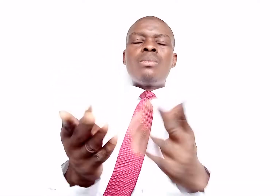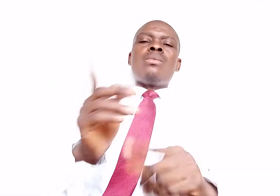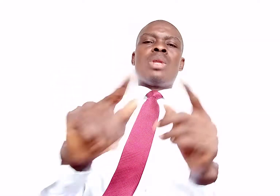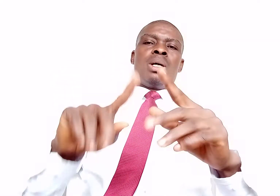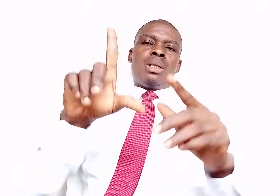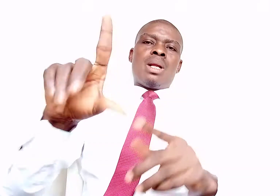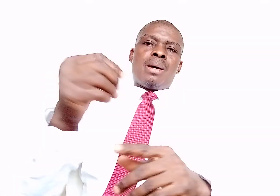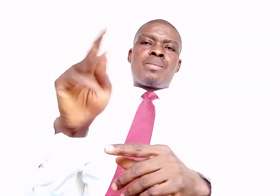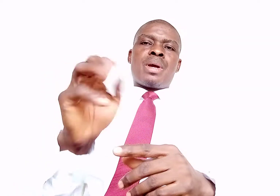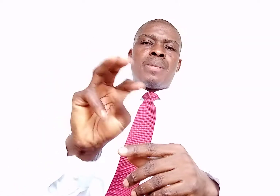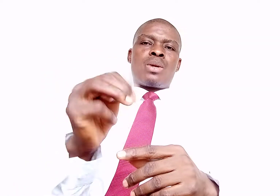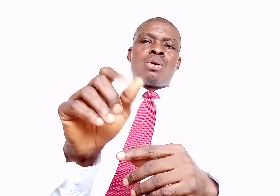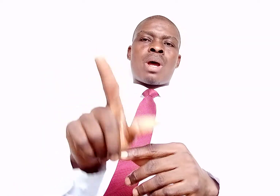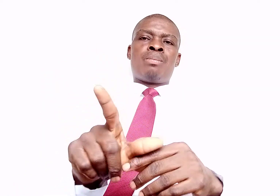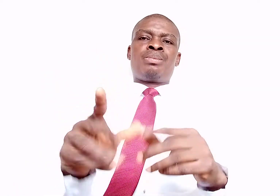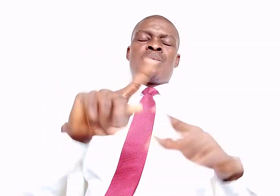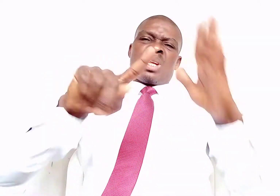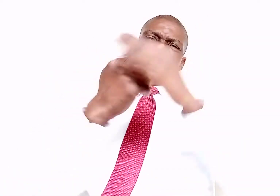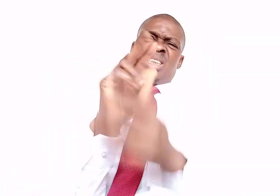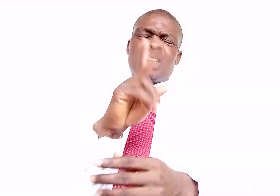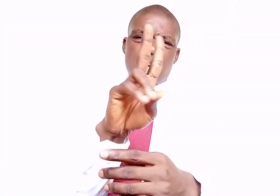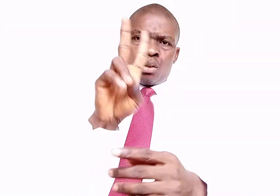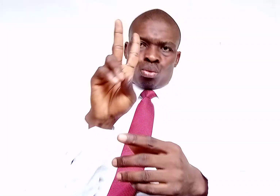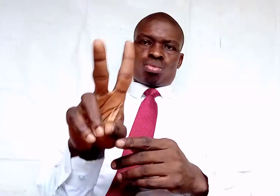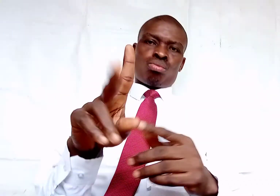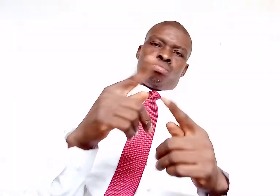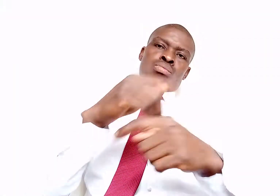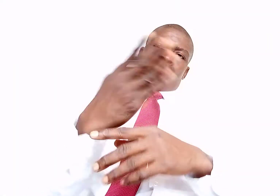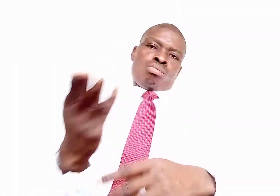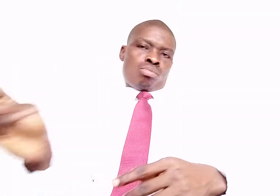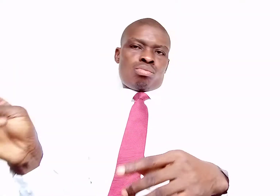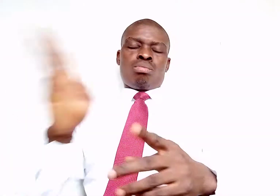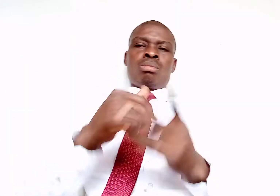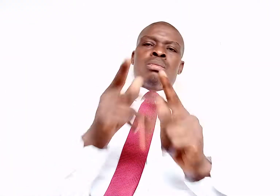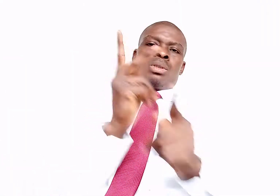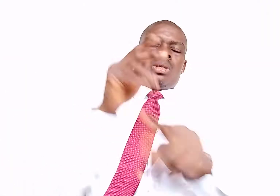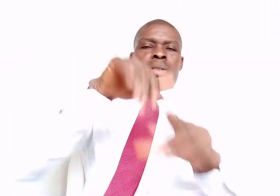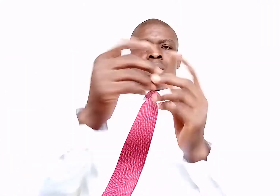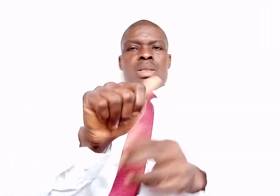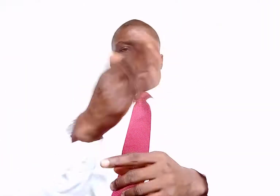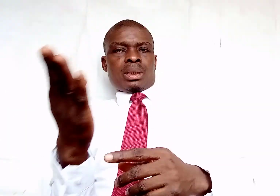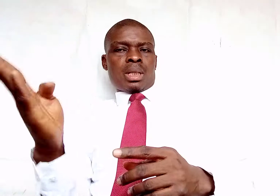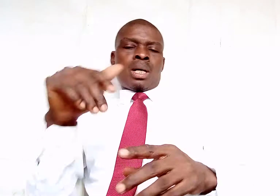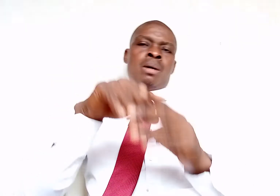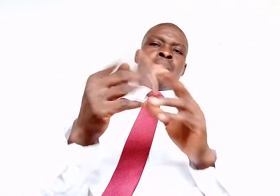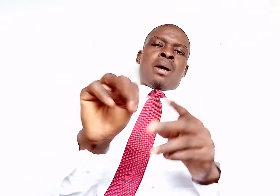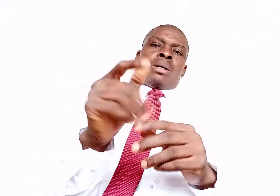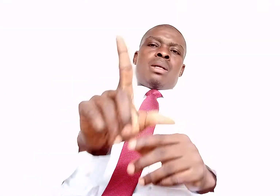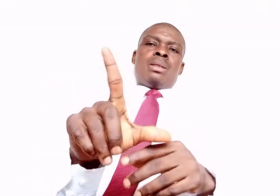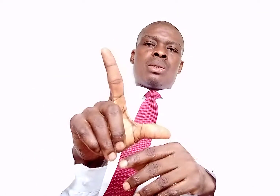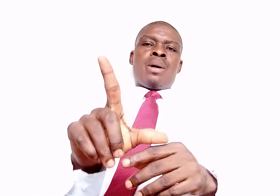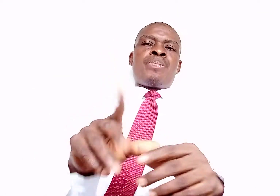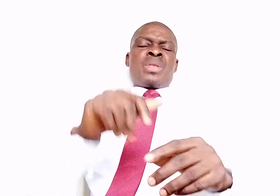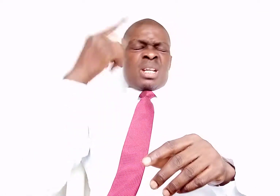minora. These are two thin leaves on either side of the labia majora, pinkish in